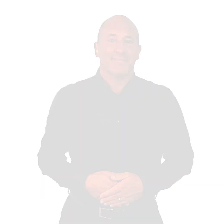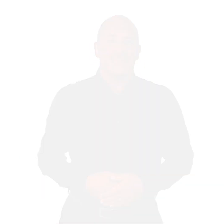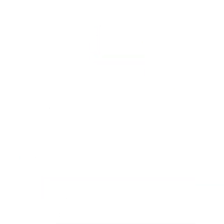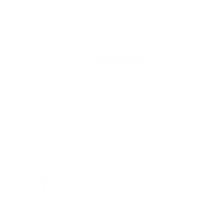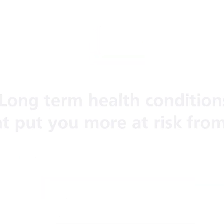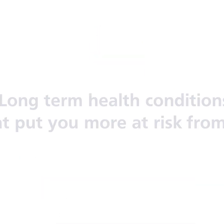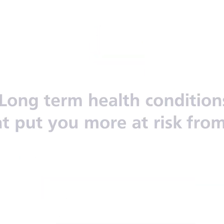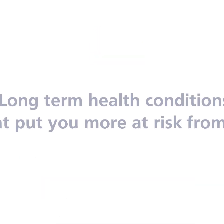session.